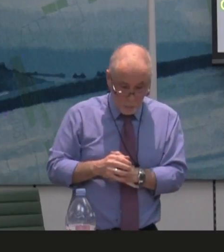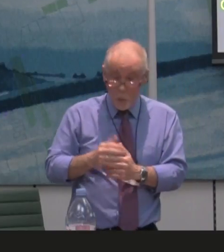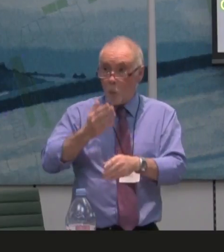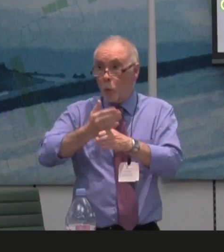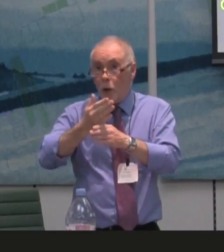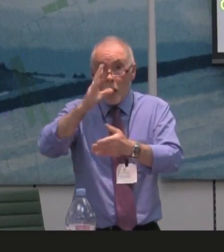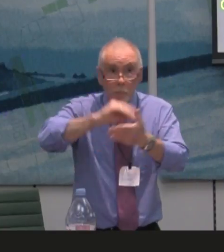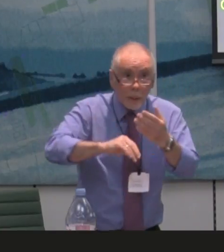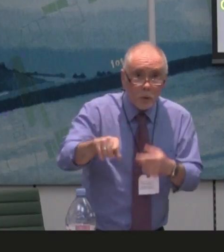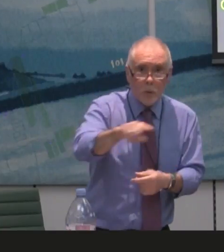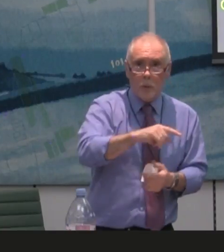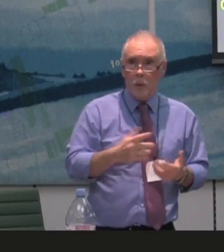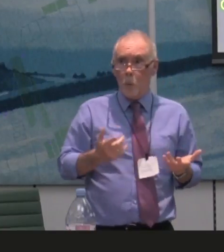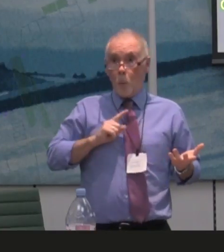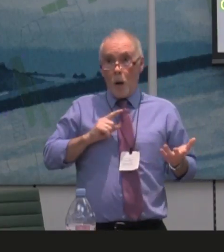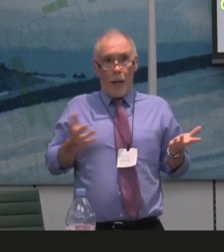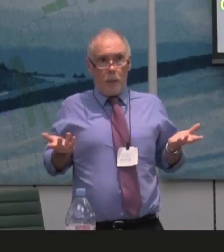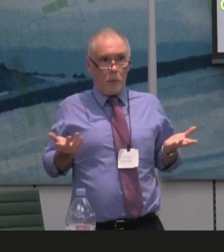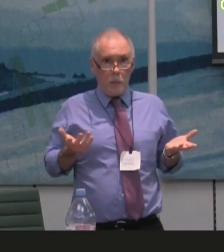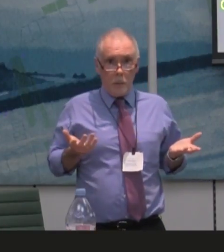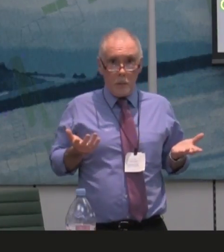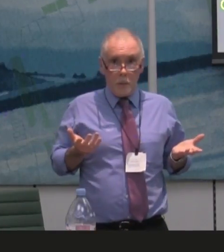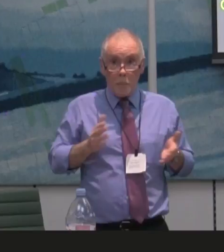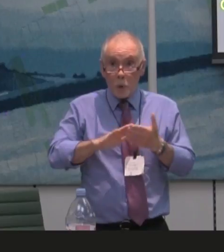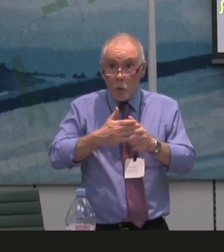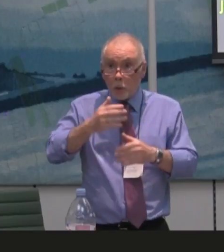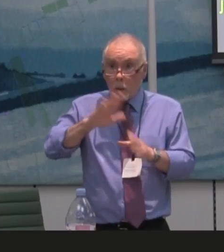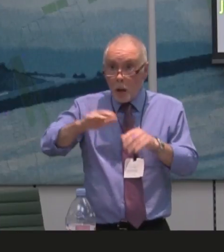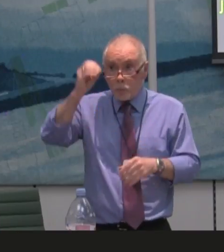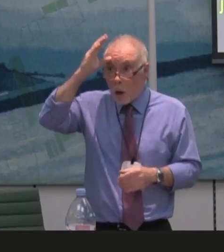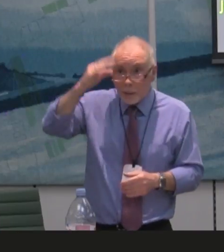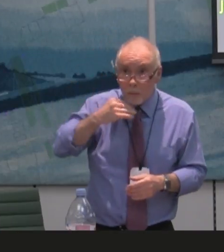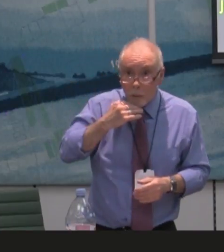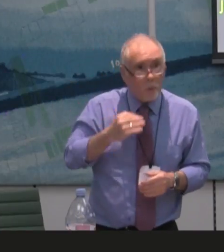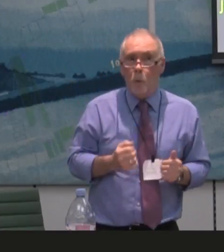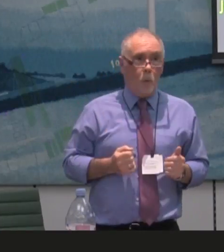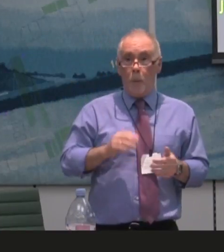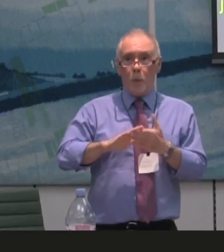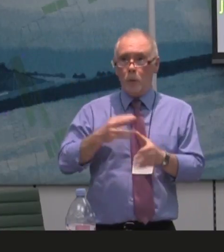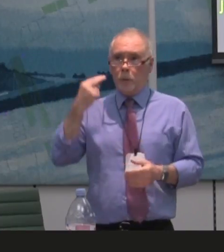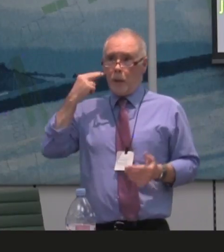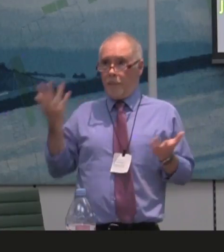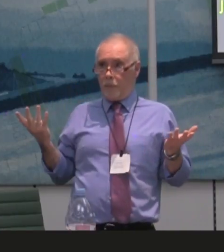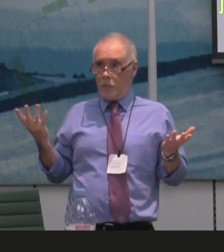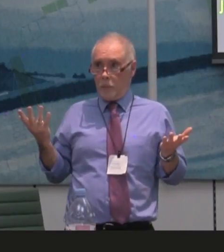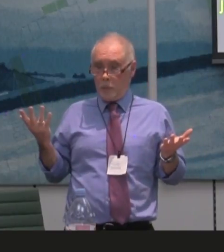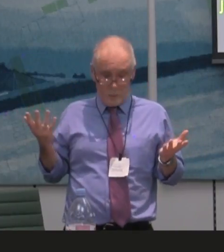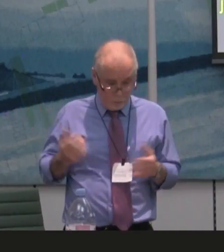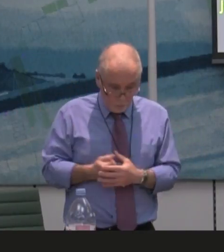their rejections from both employed work and work experience, not because they're not bright enough,